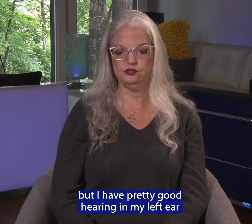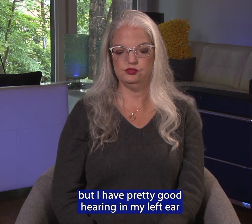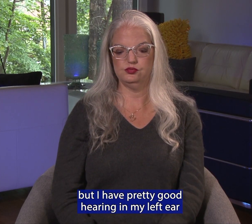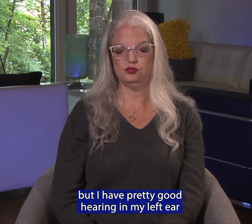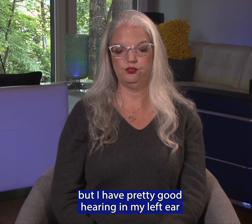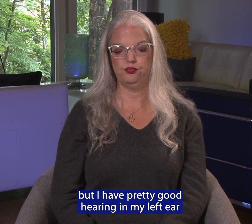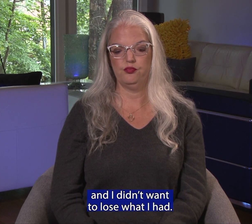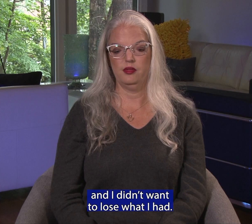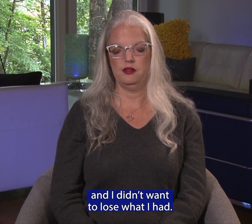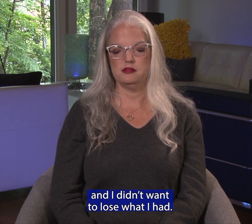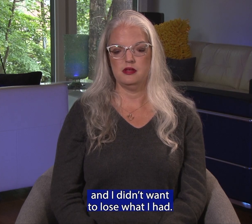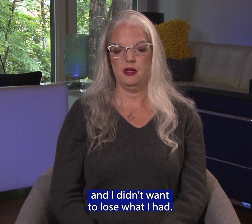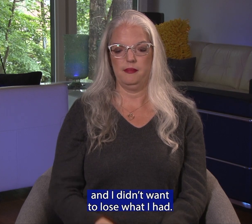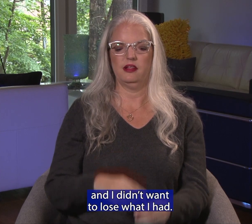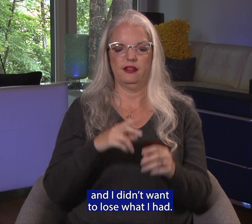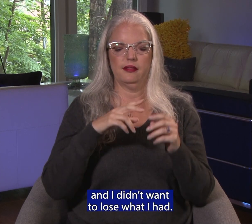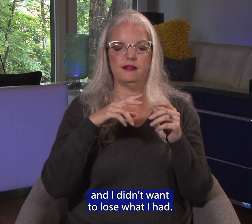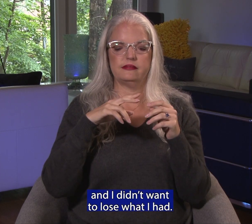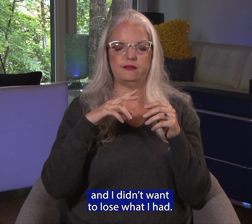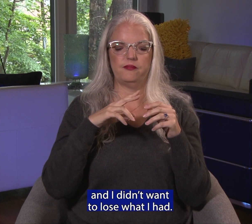in my left ear, and I didn't want to lose what I had.